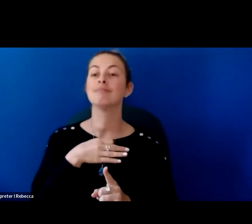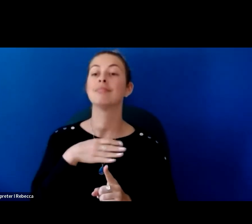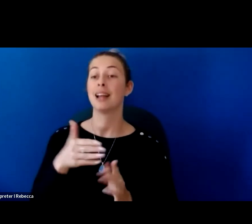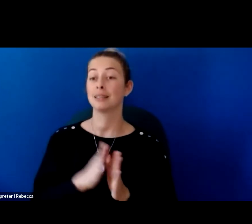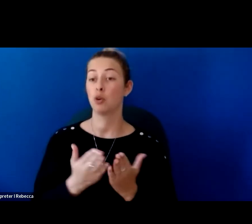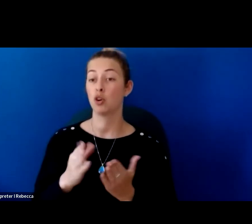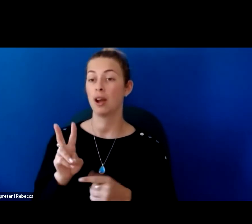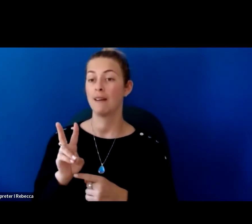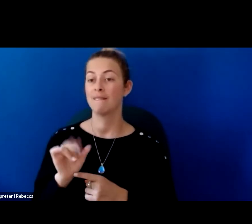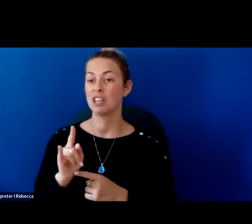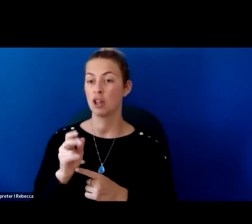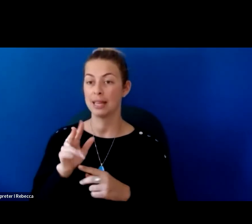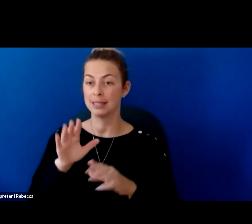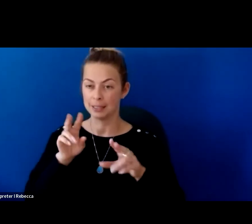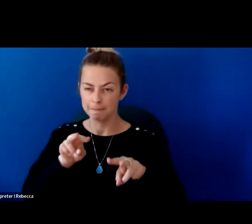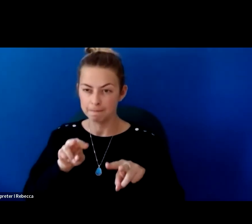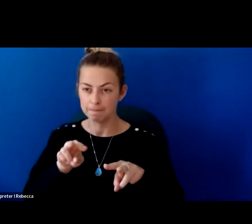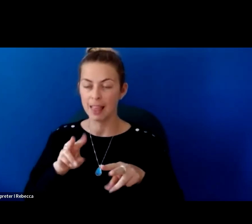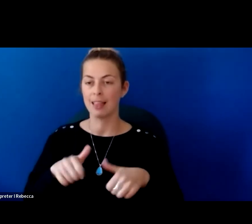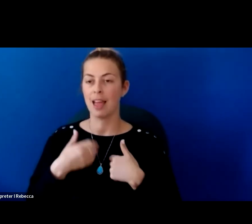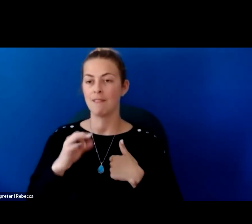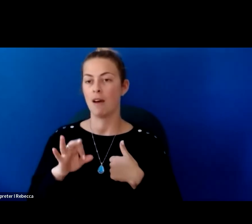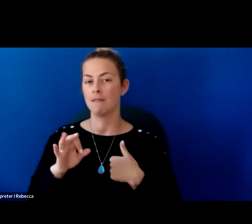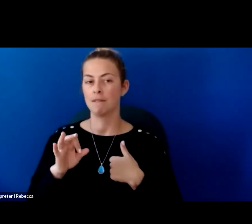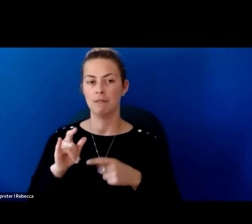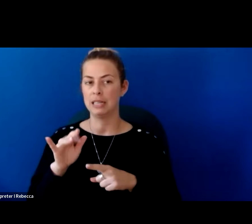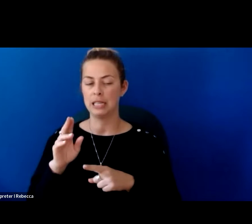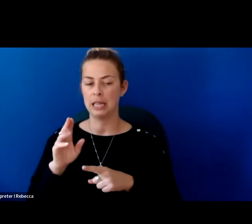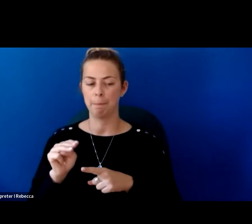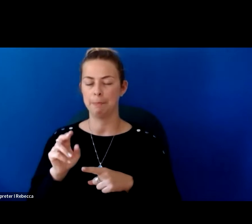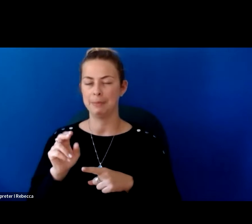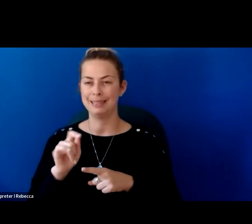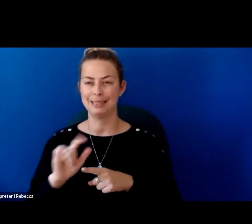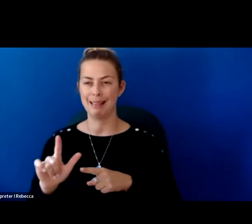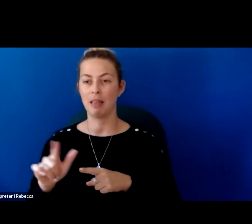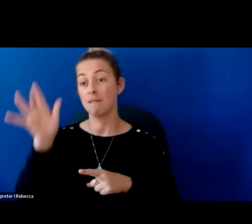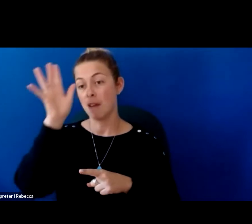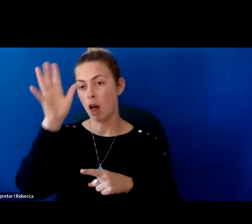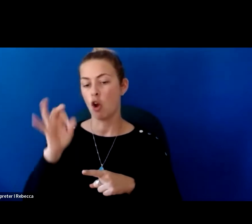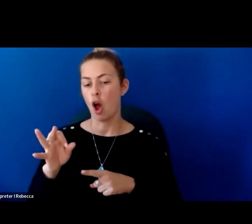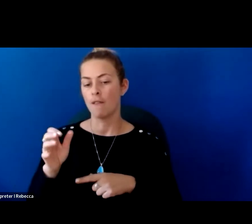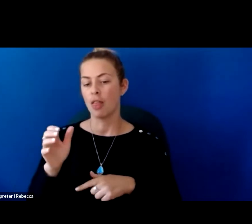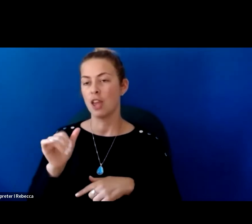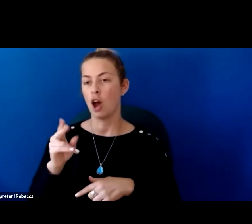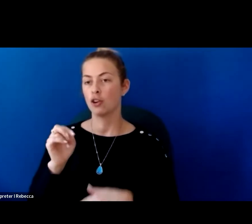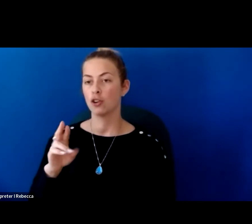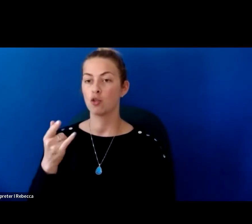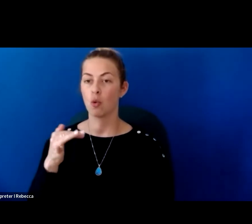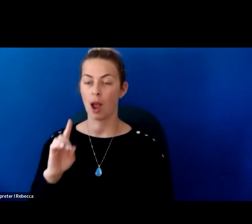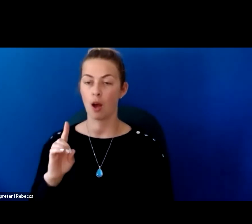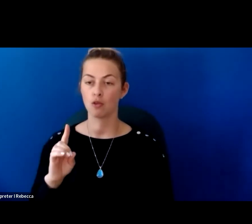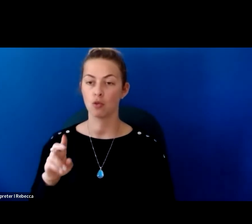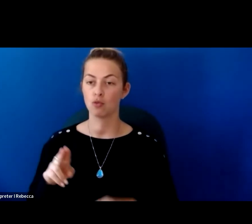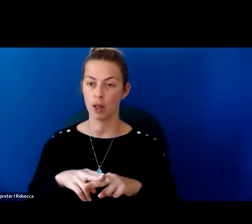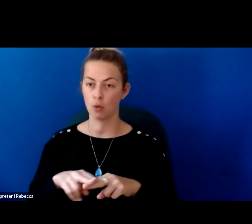book, Vigilance, The Life of William Still, Father of the Underground Railroad. Each panelist will have 5 minutes for